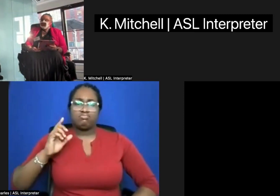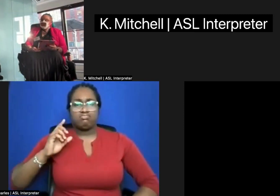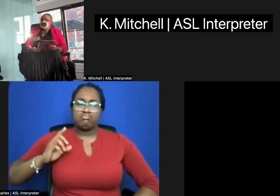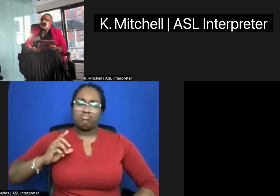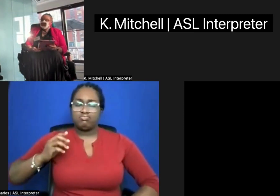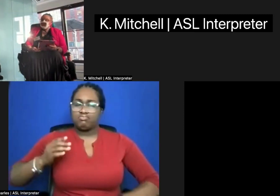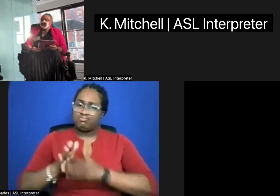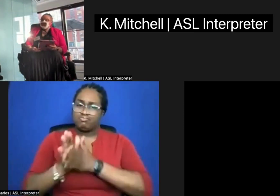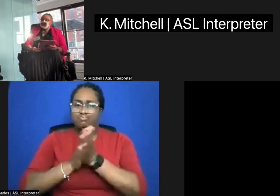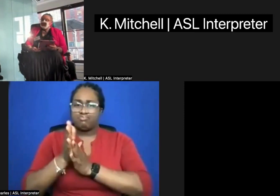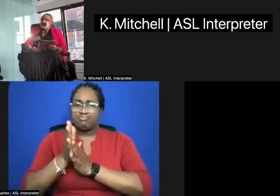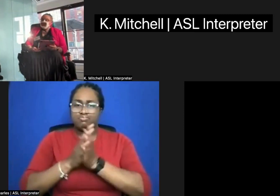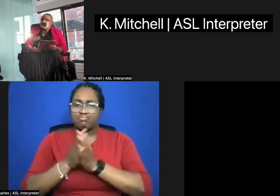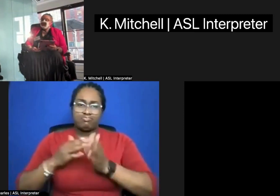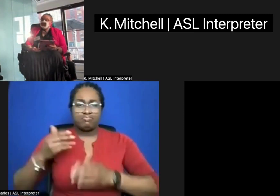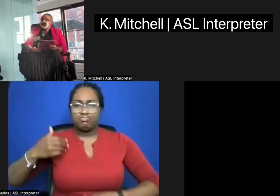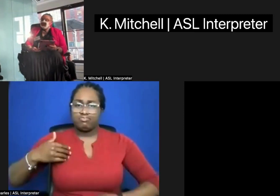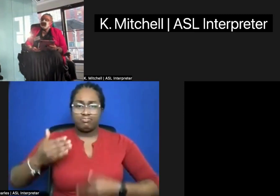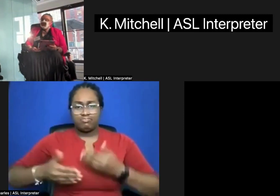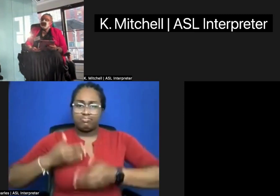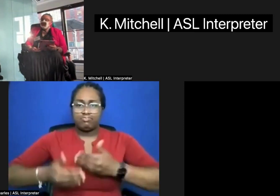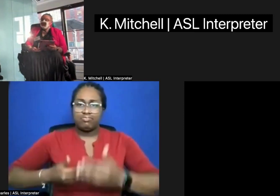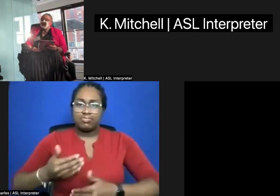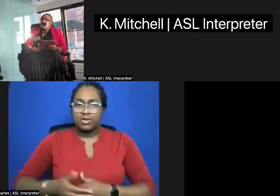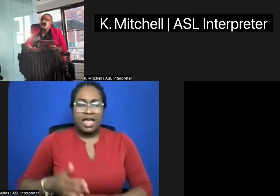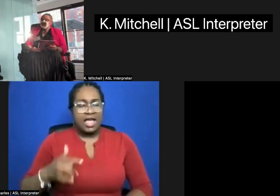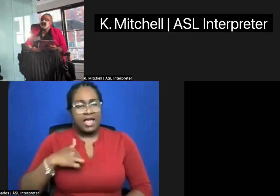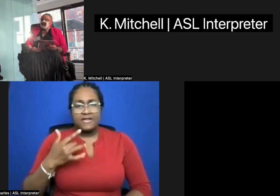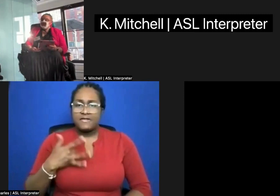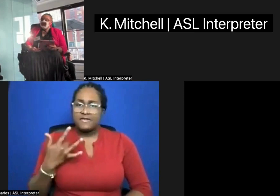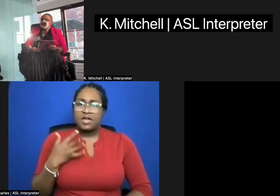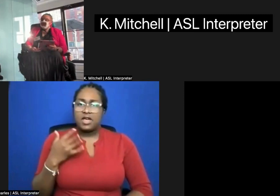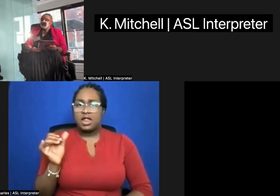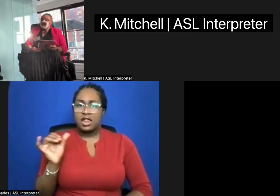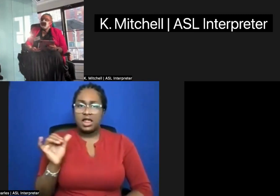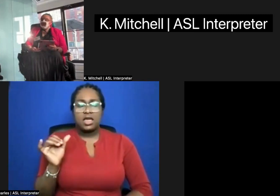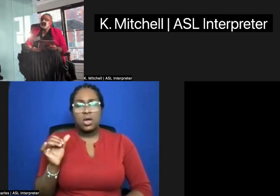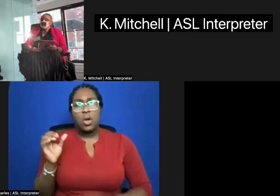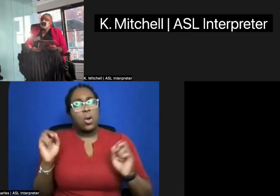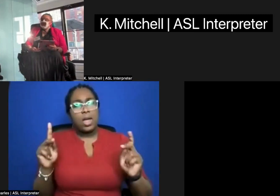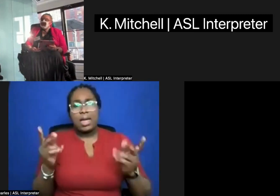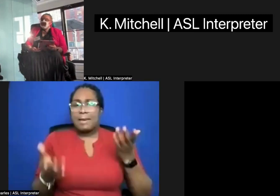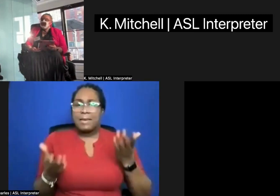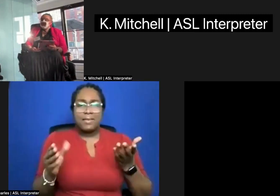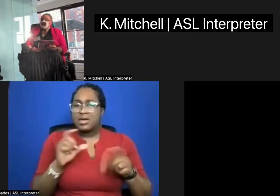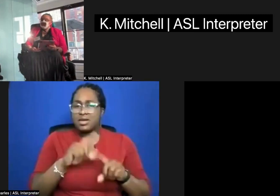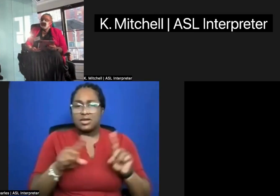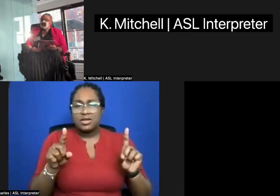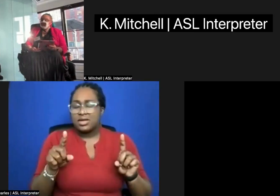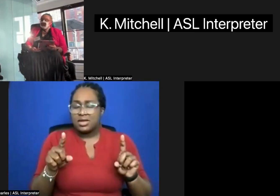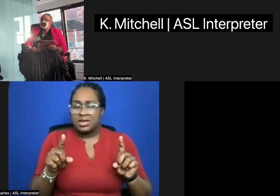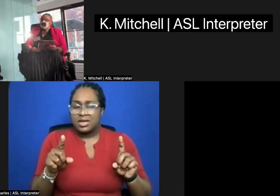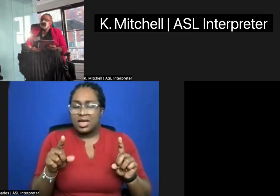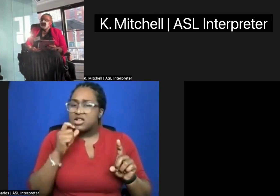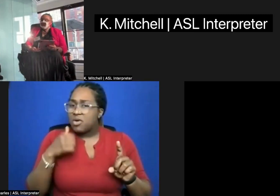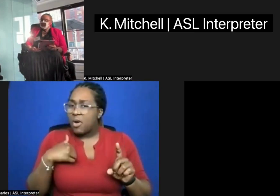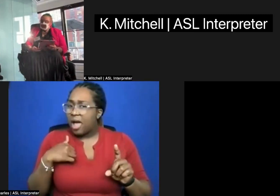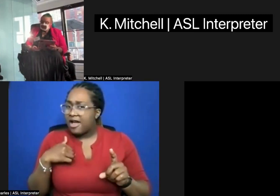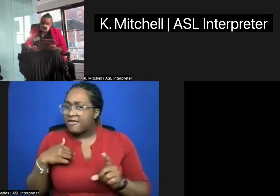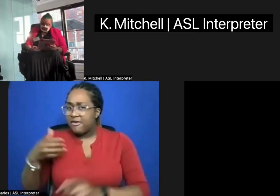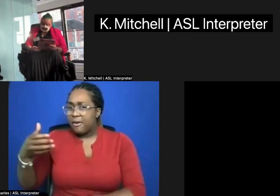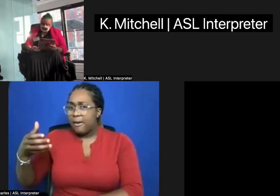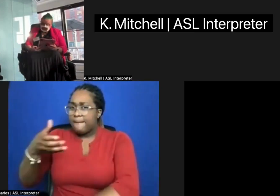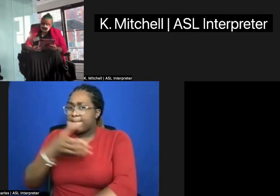self-conscious, but I felt like, okay, maybe I don't have power in that specific environment, but I do have